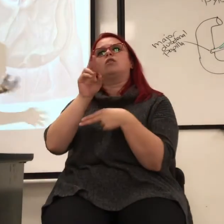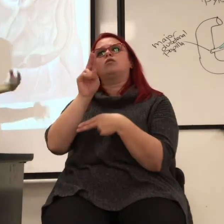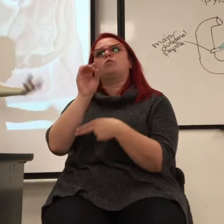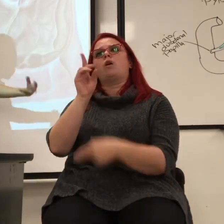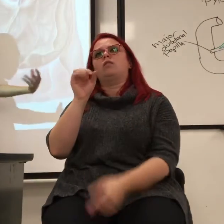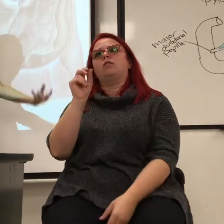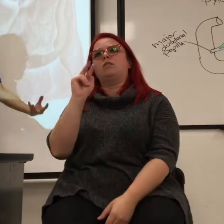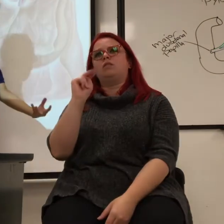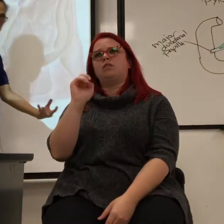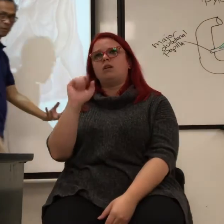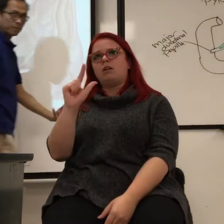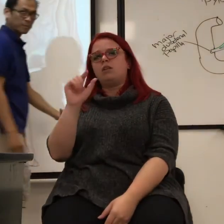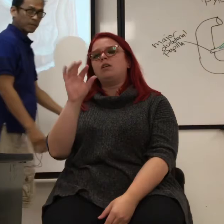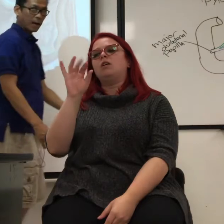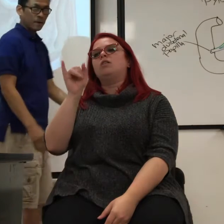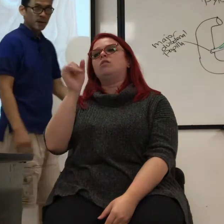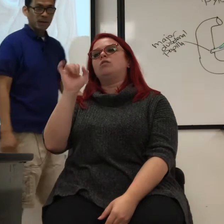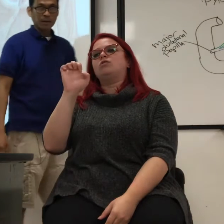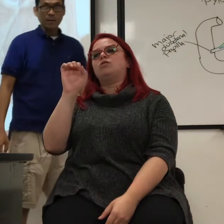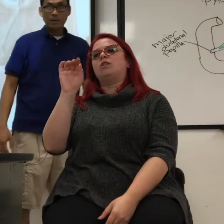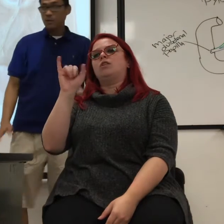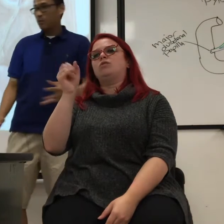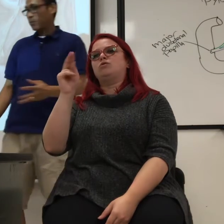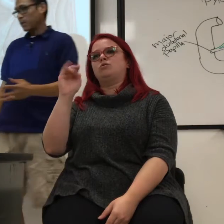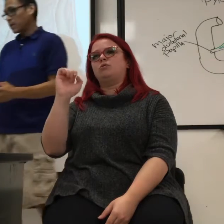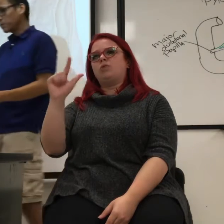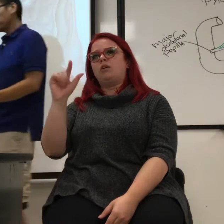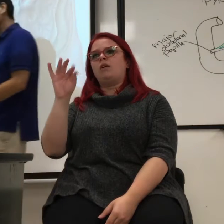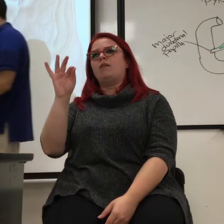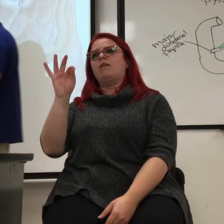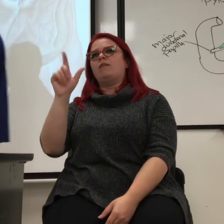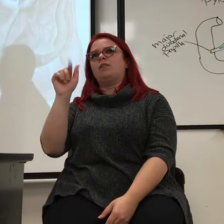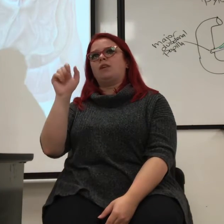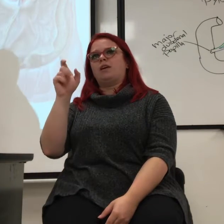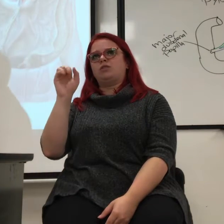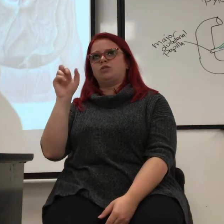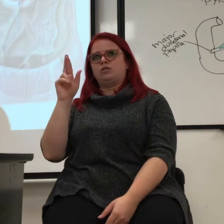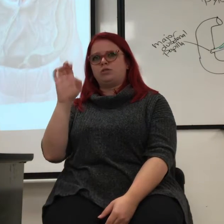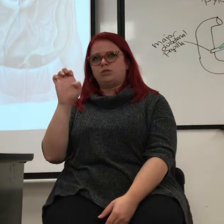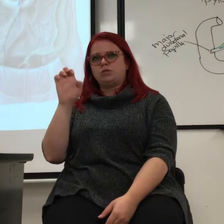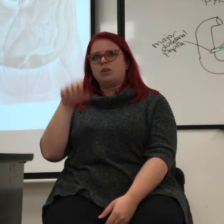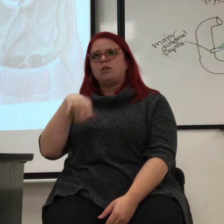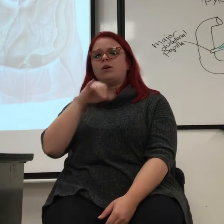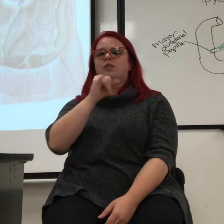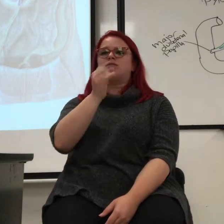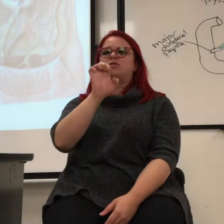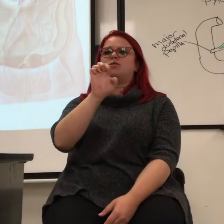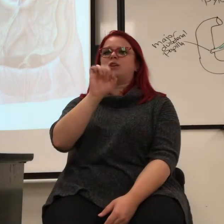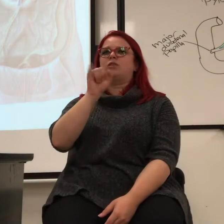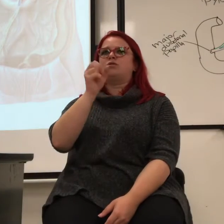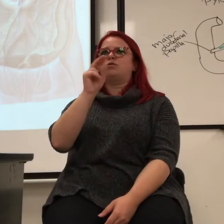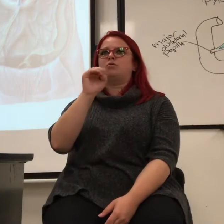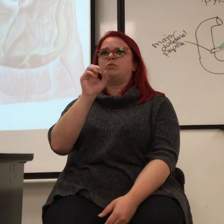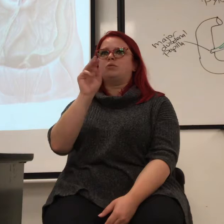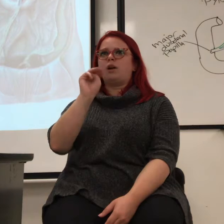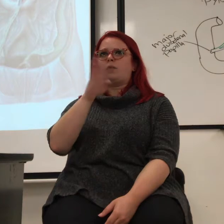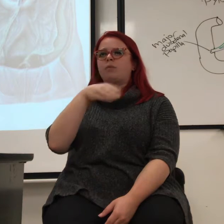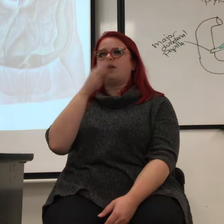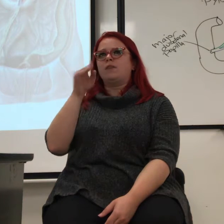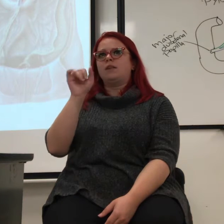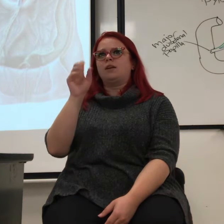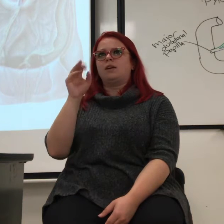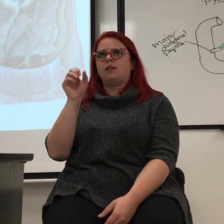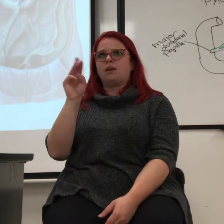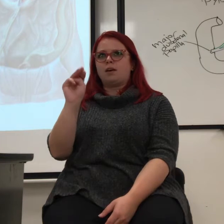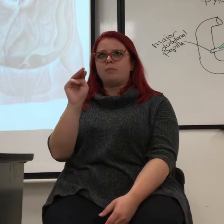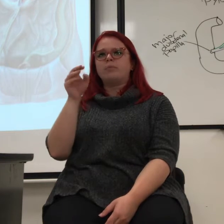duodenal jejunal flexure. Okay. So it goes jejunum, then the ileum, and that's the end of the small intestine. So they